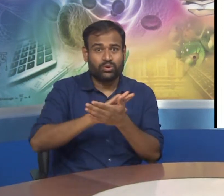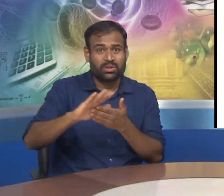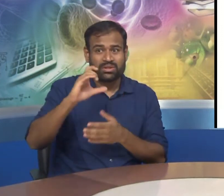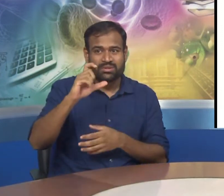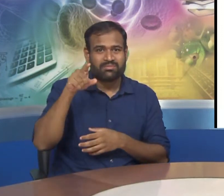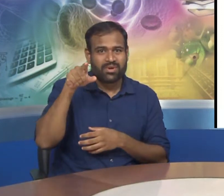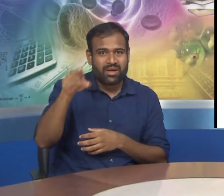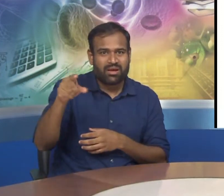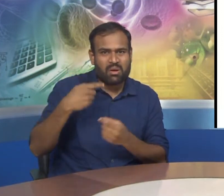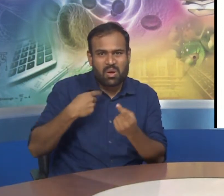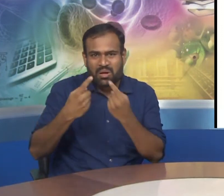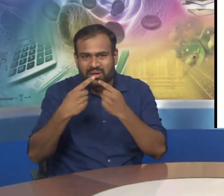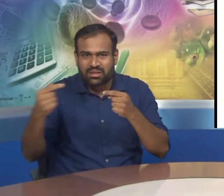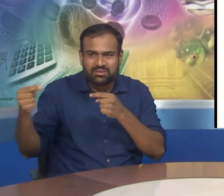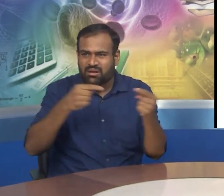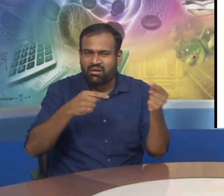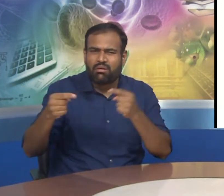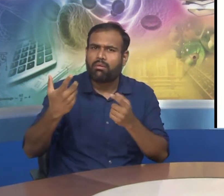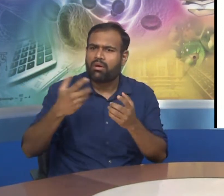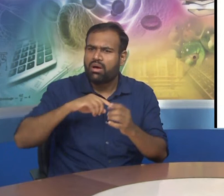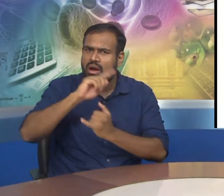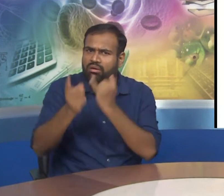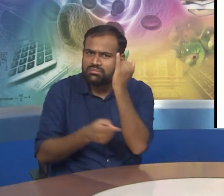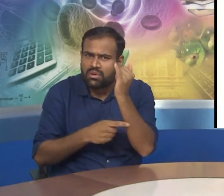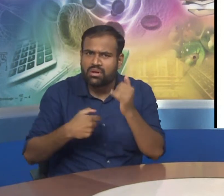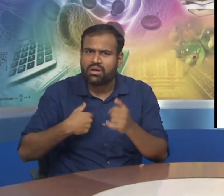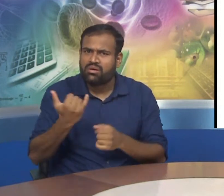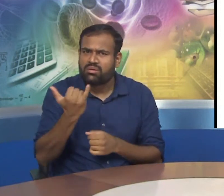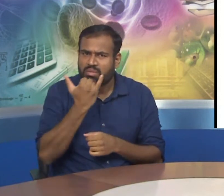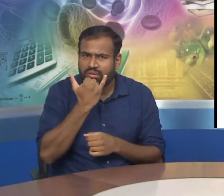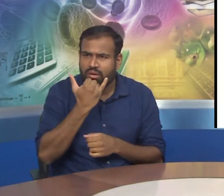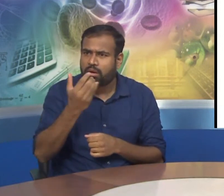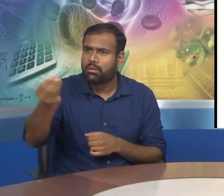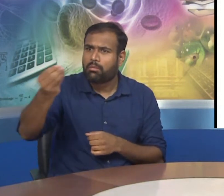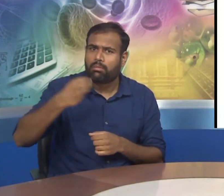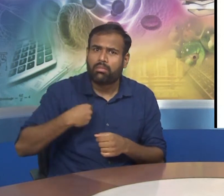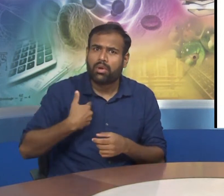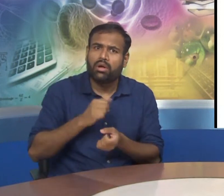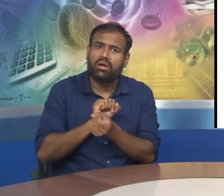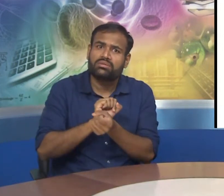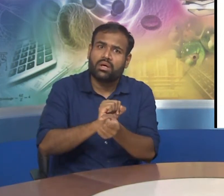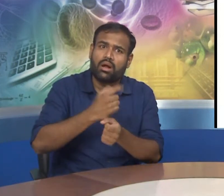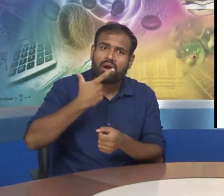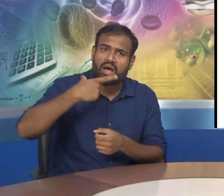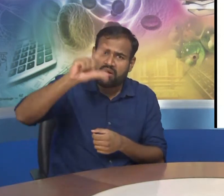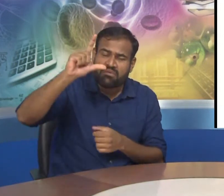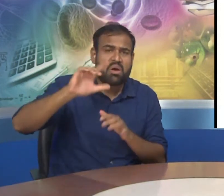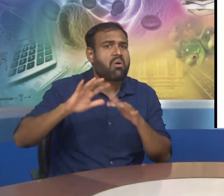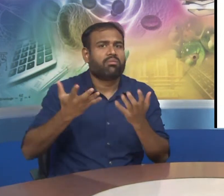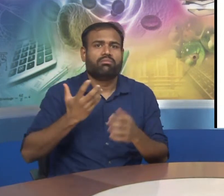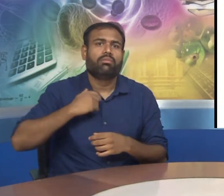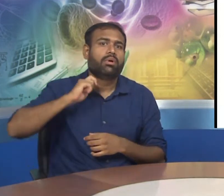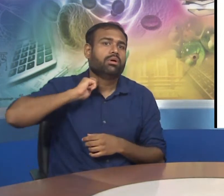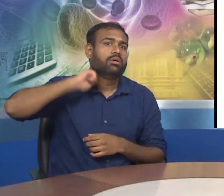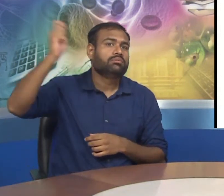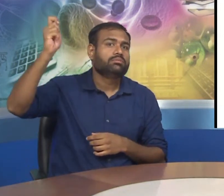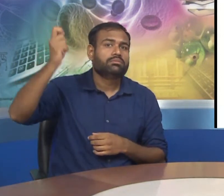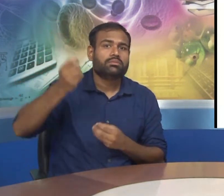Firstly, if a High Court sets aside an appeal or an order of acquittal passed by a lower court